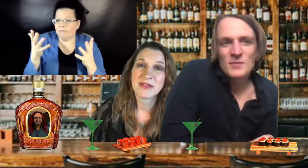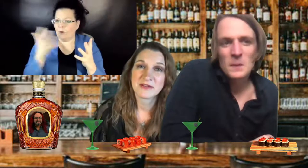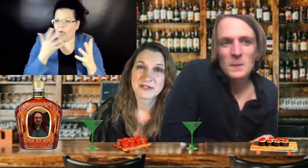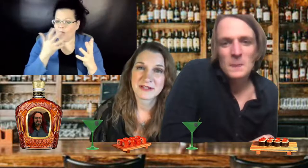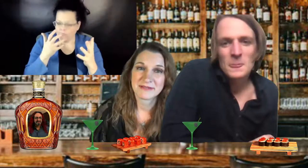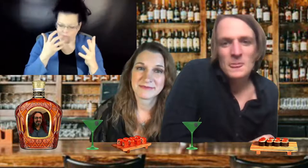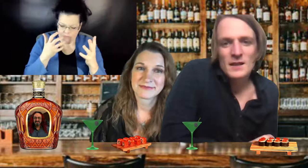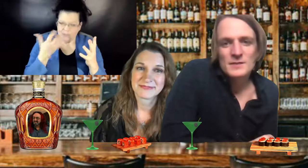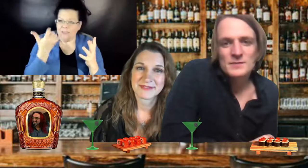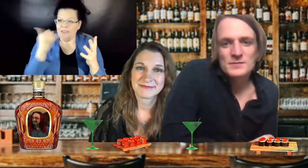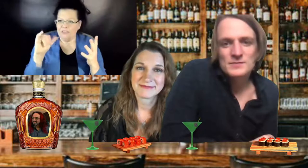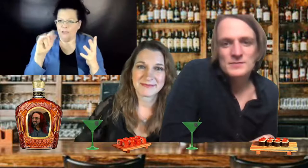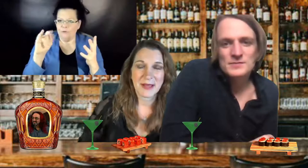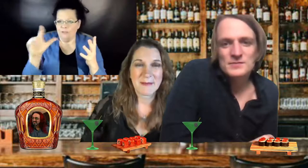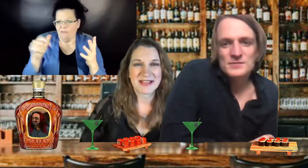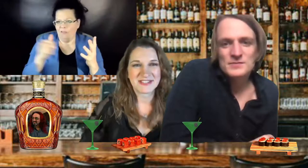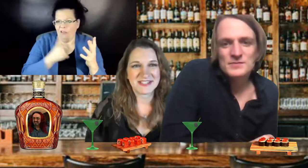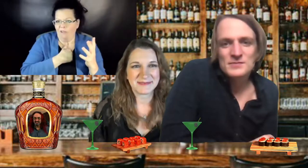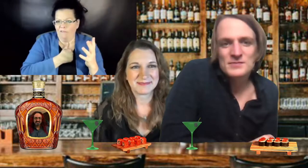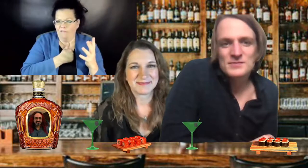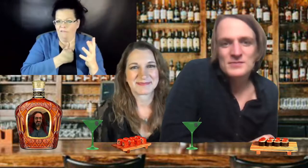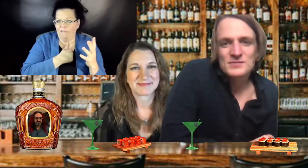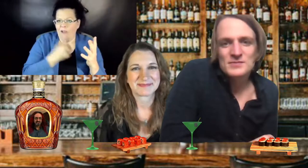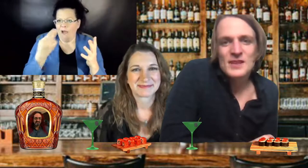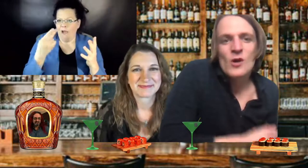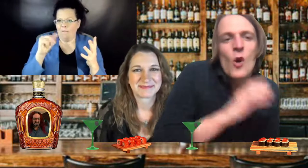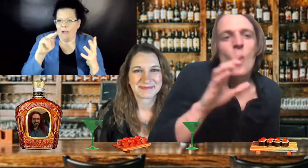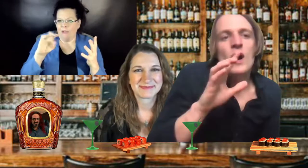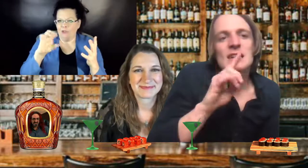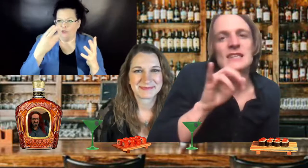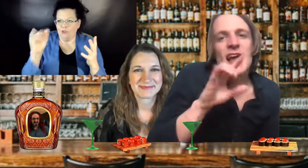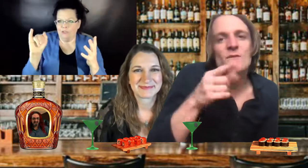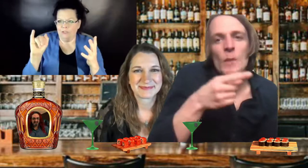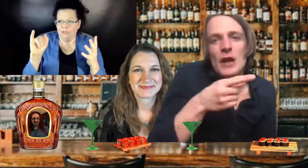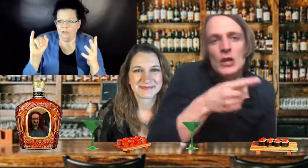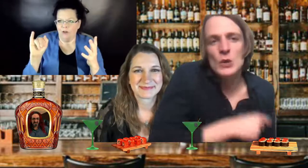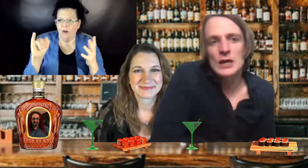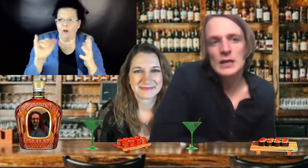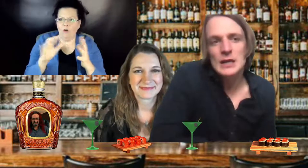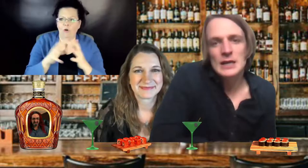I love yellowtail. Hamachi.